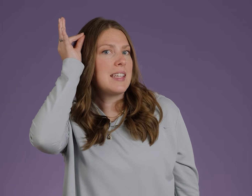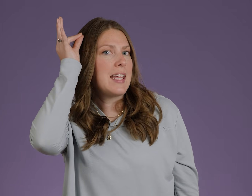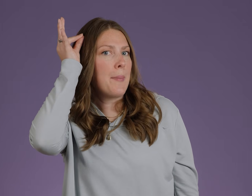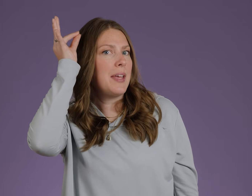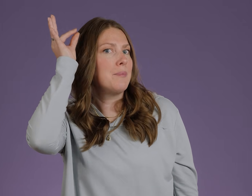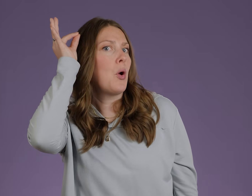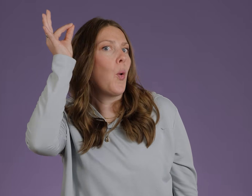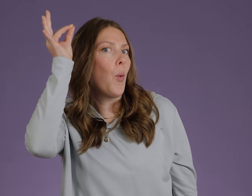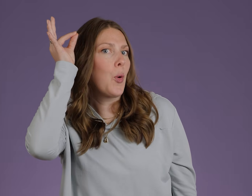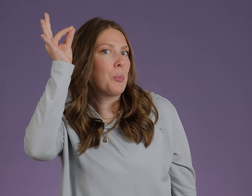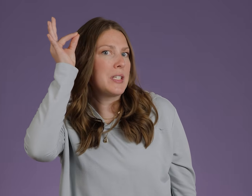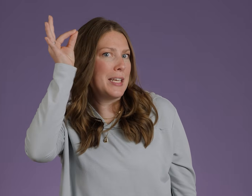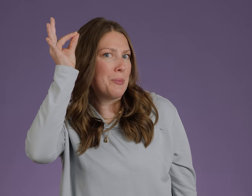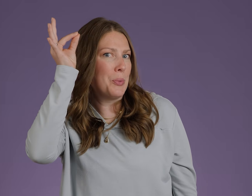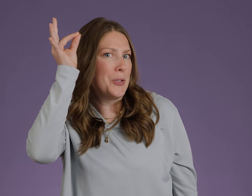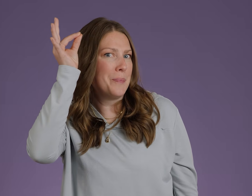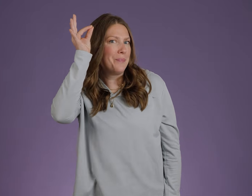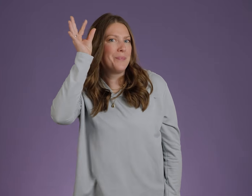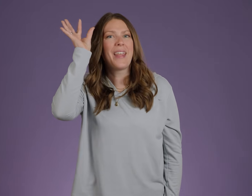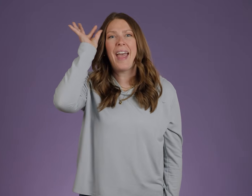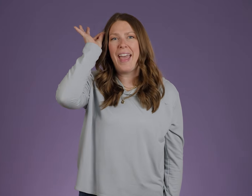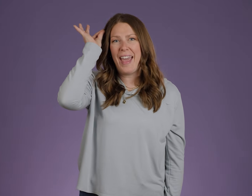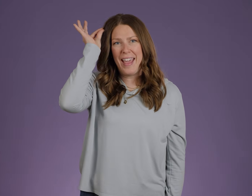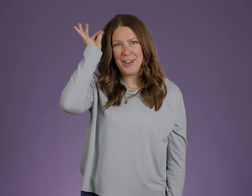tap it or pretend to pull. Hair.